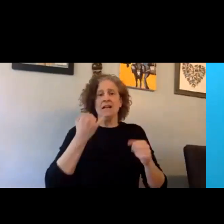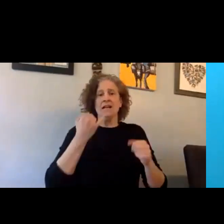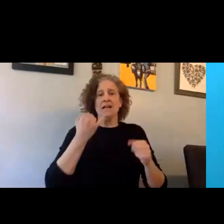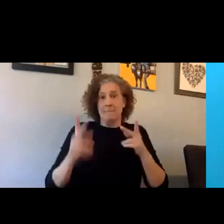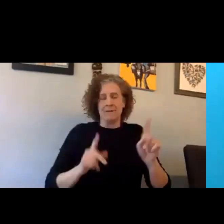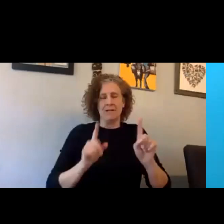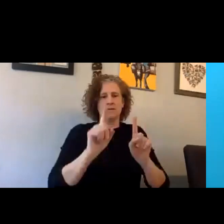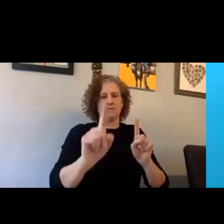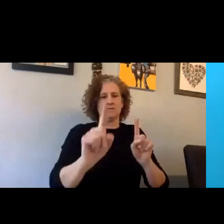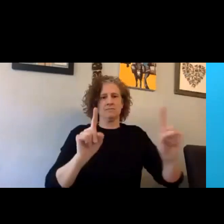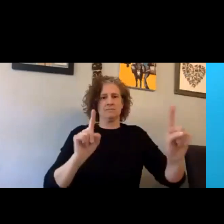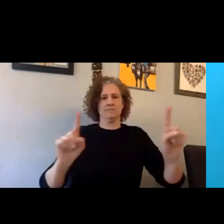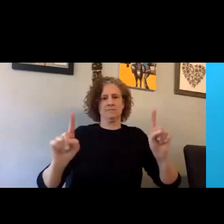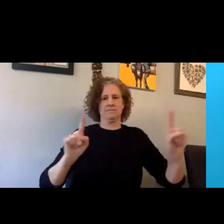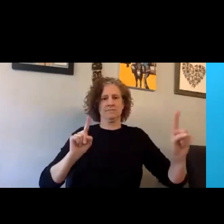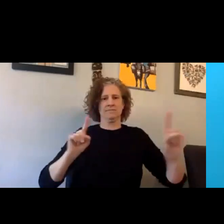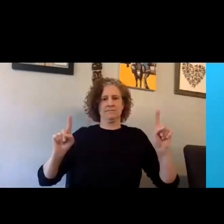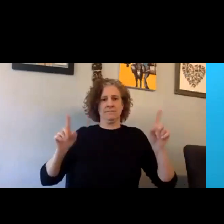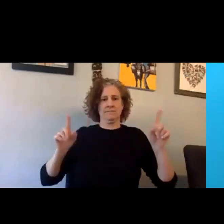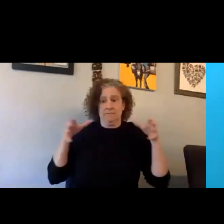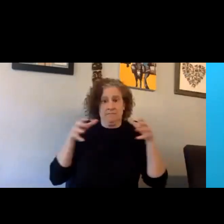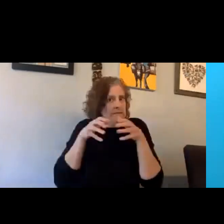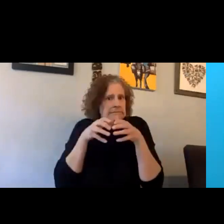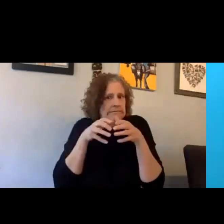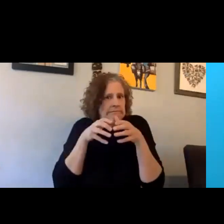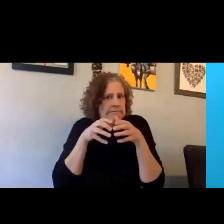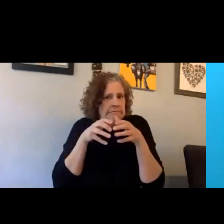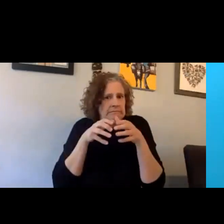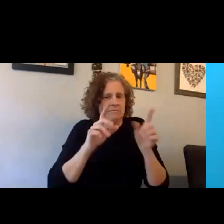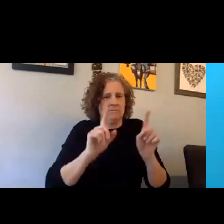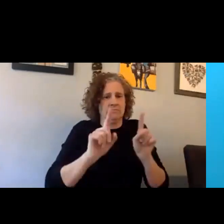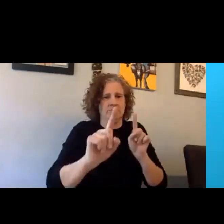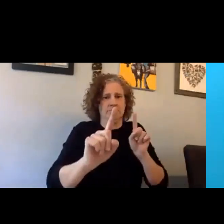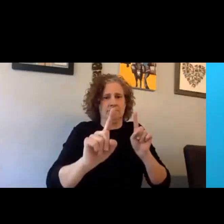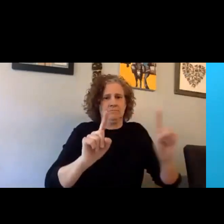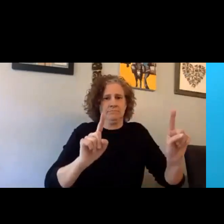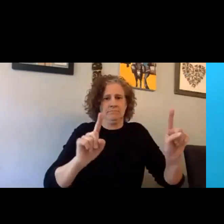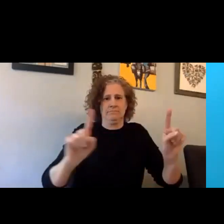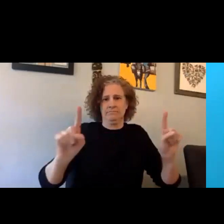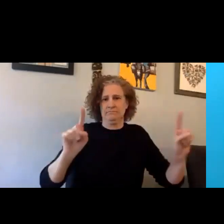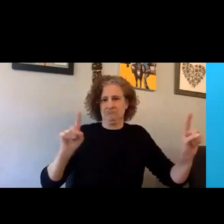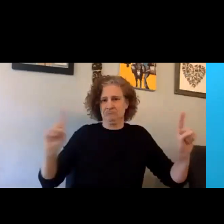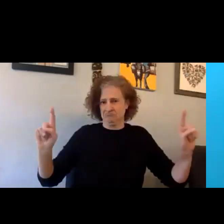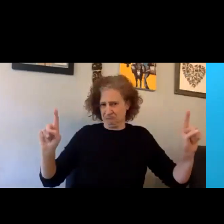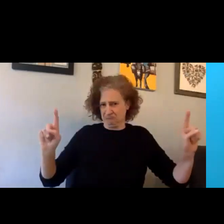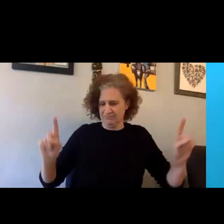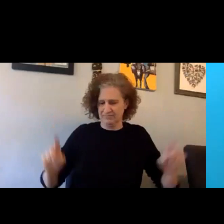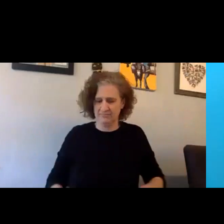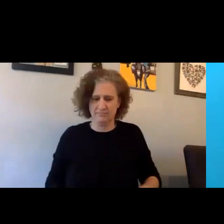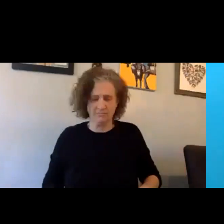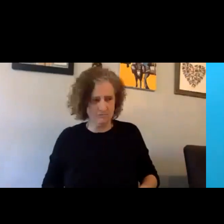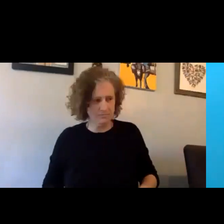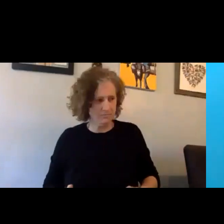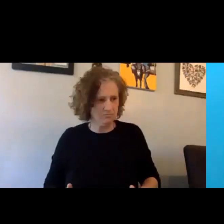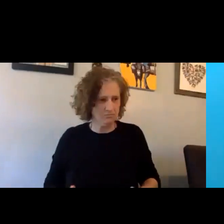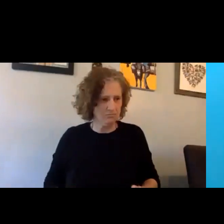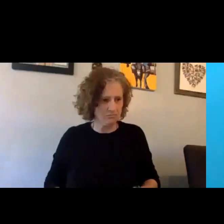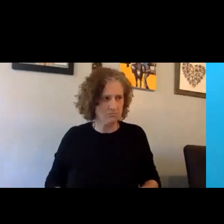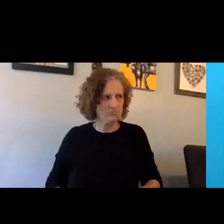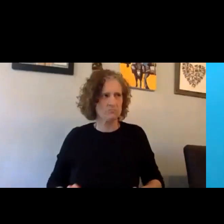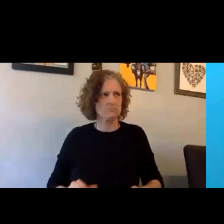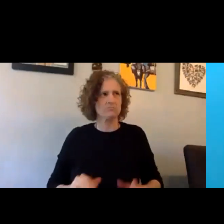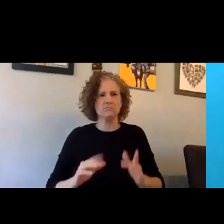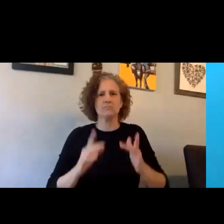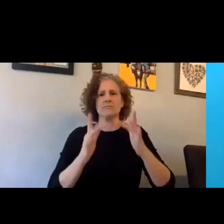All right. Or we can, if there are many people, we can sign it like this. We're not all in a crowd. We're all here, here, here, here. We're all